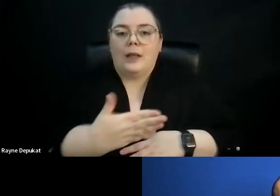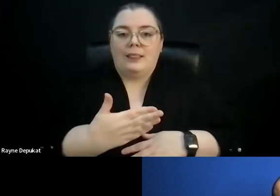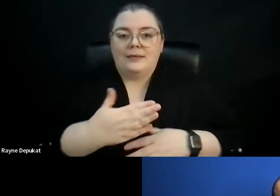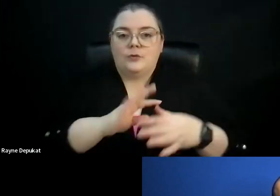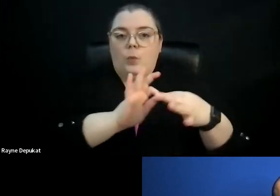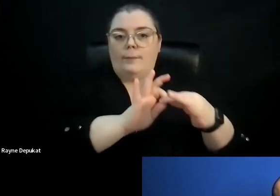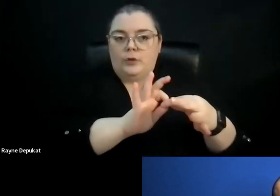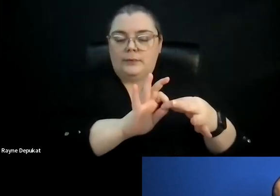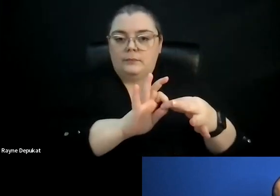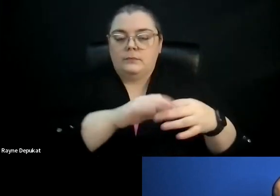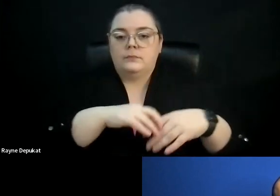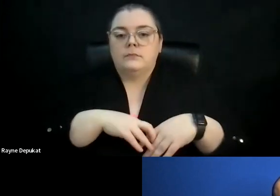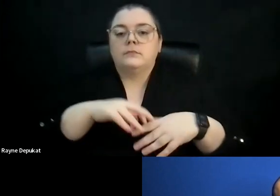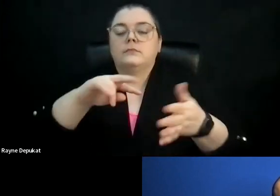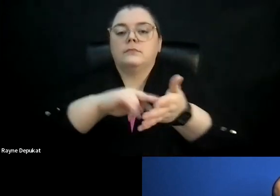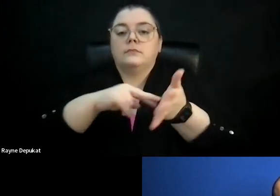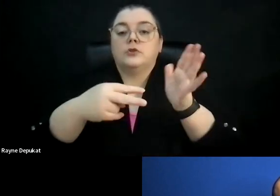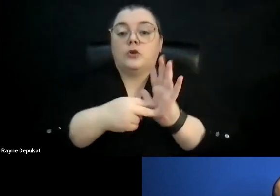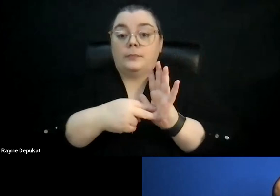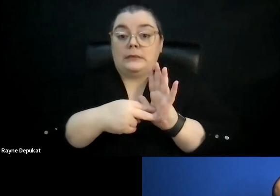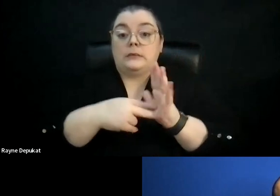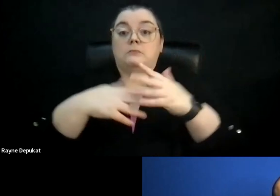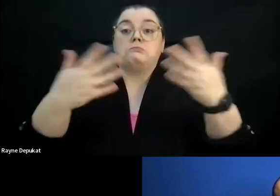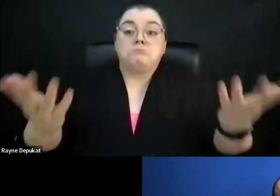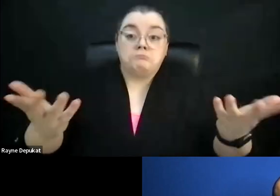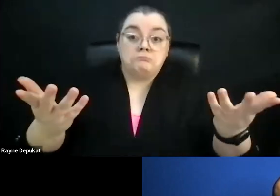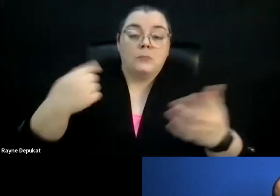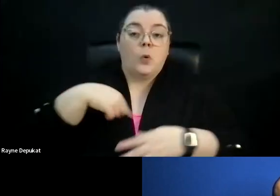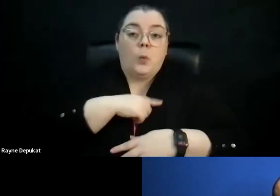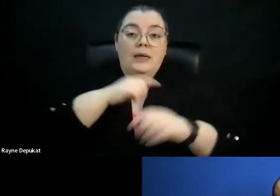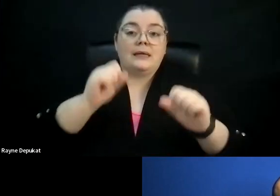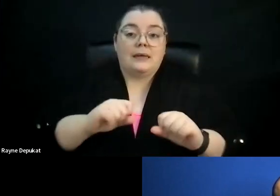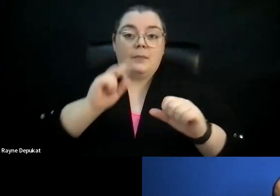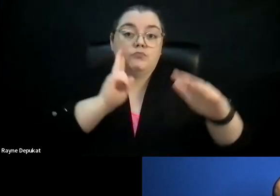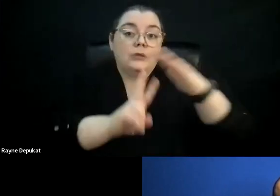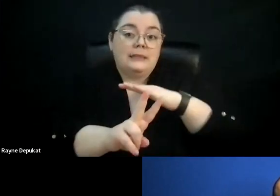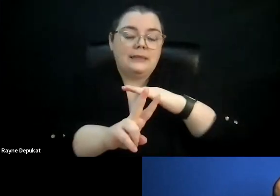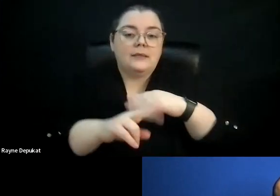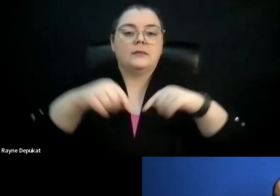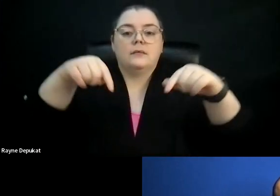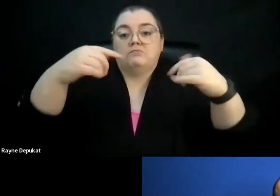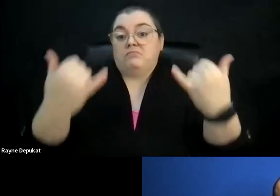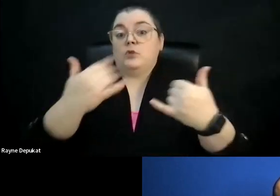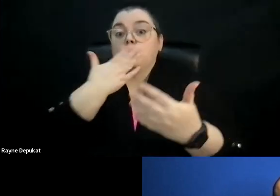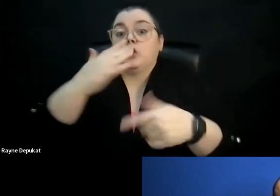So it looks like DCYF will be more willing to cooperate, which means we can